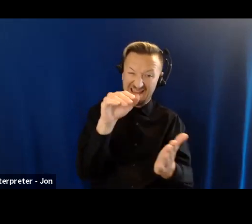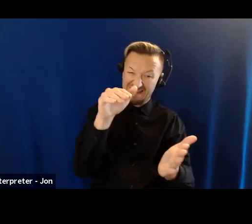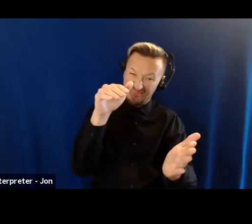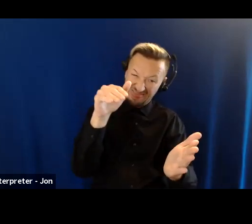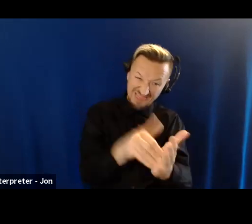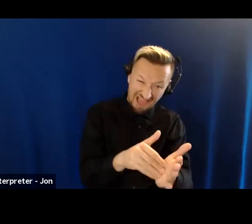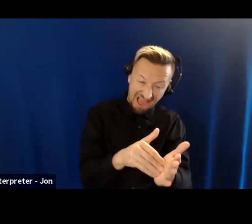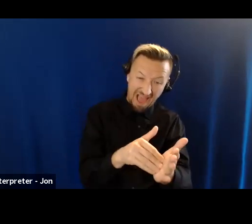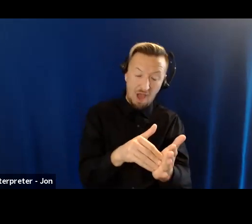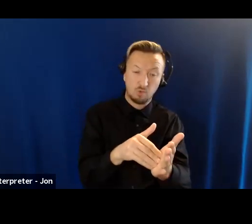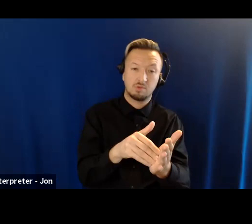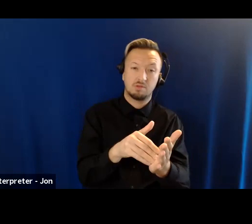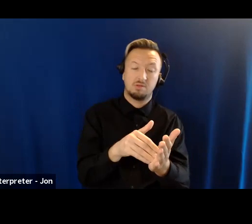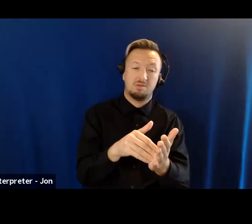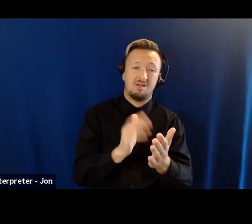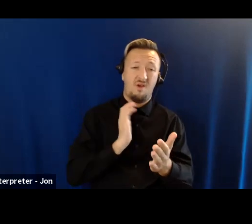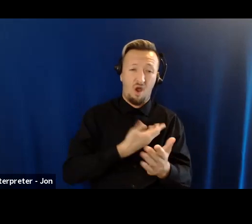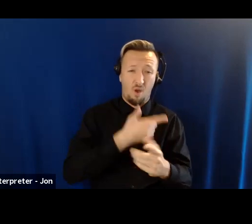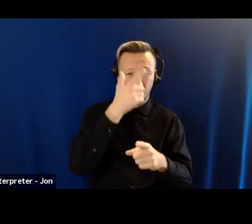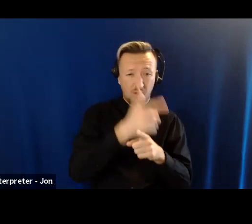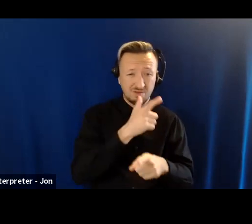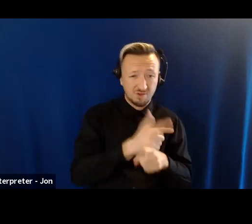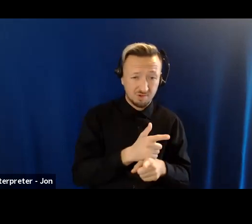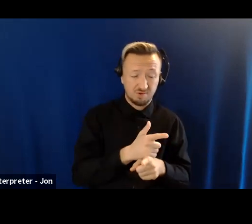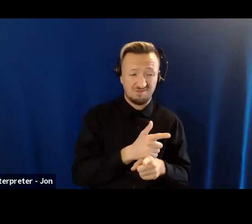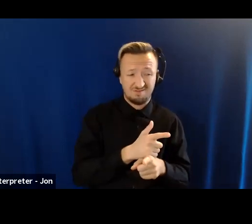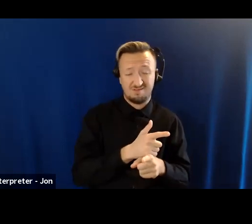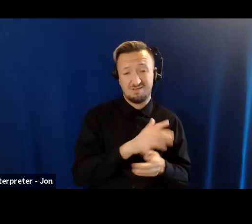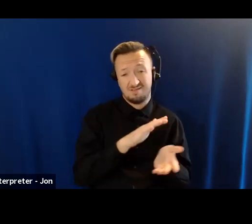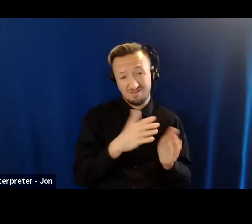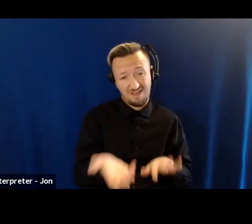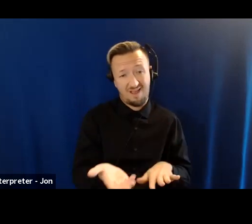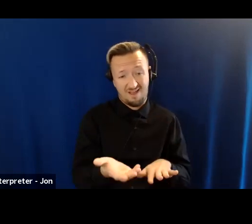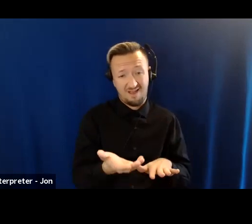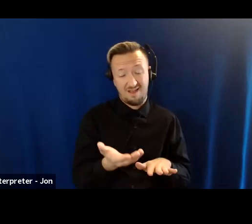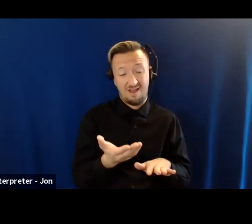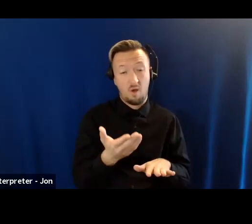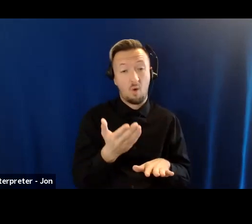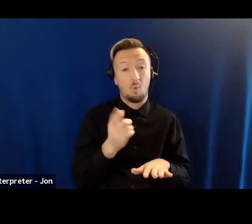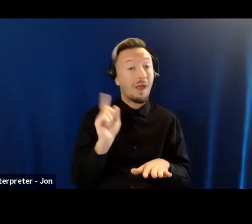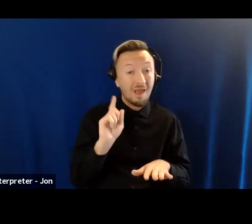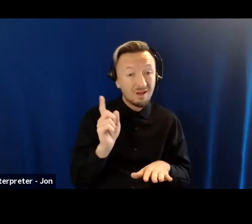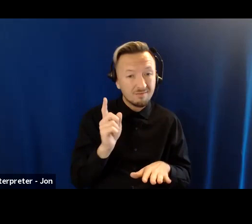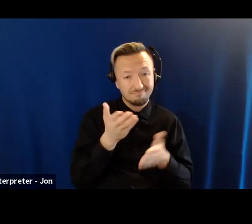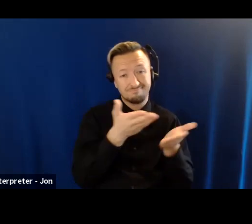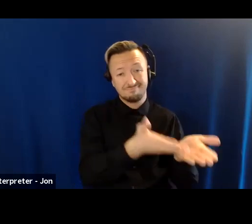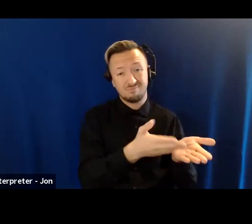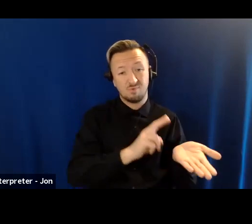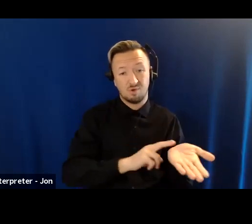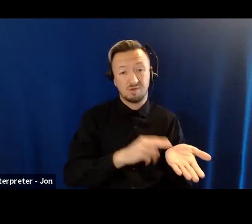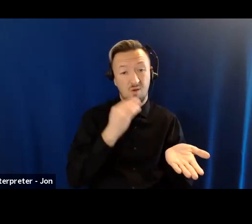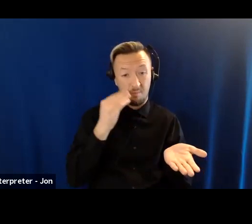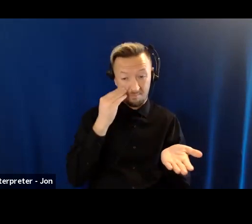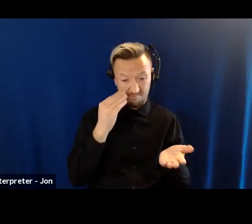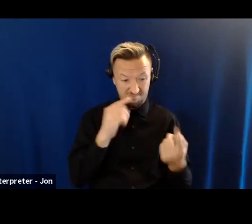90,000 of our siblings have died in nursing homes in the last 7